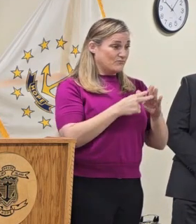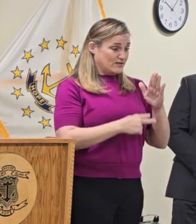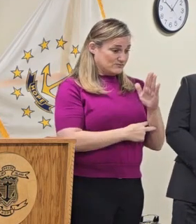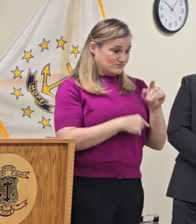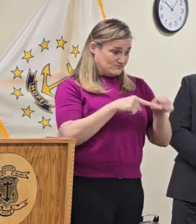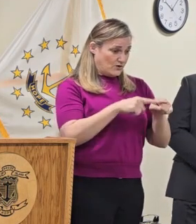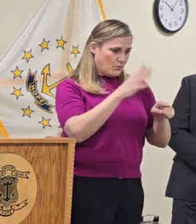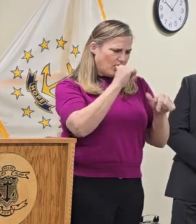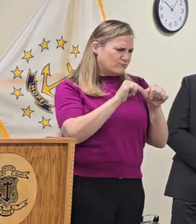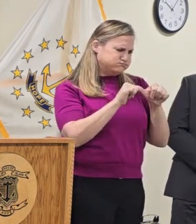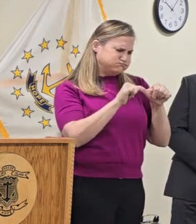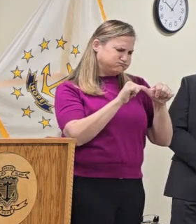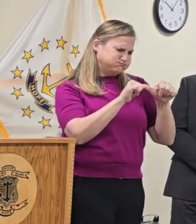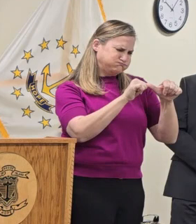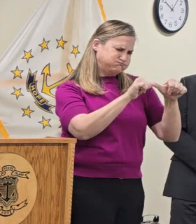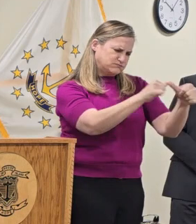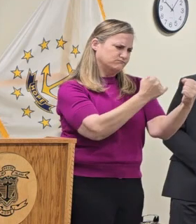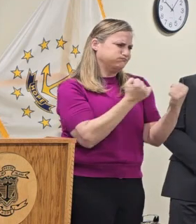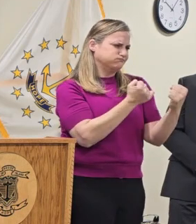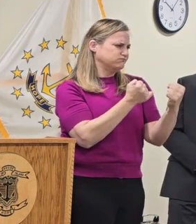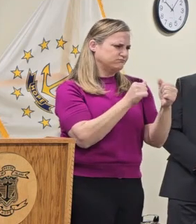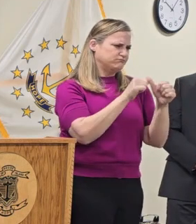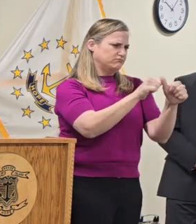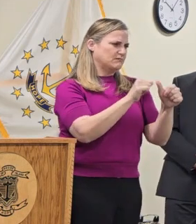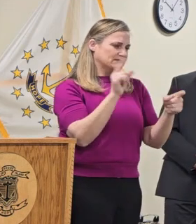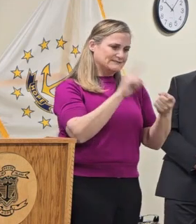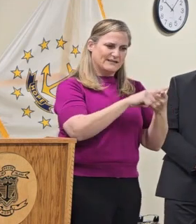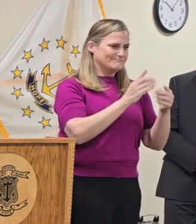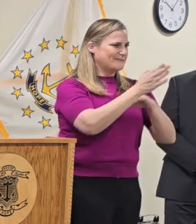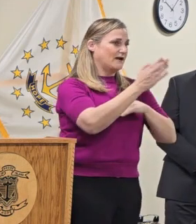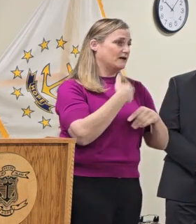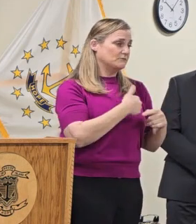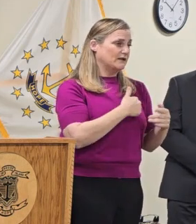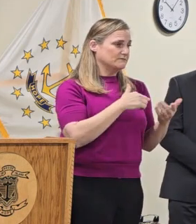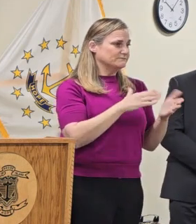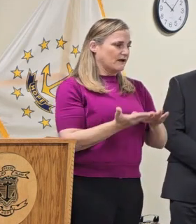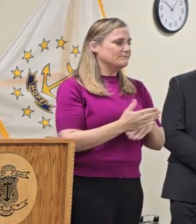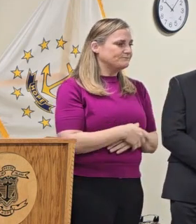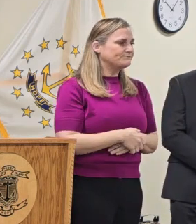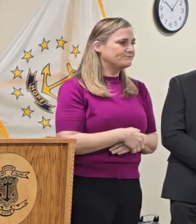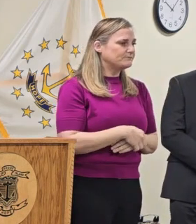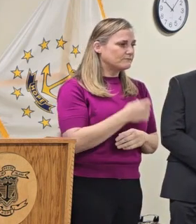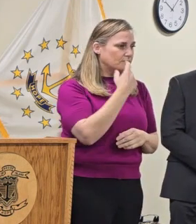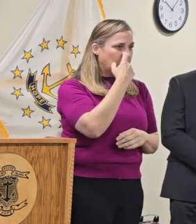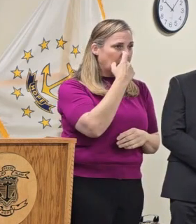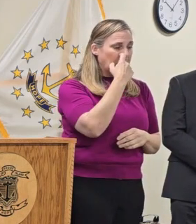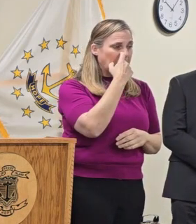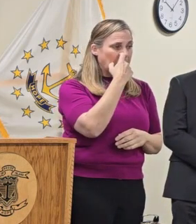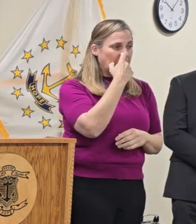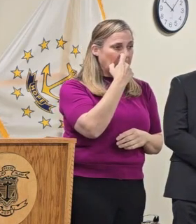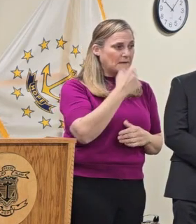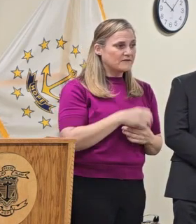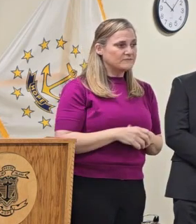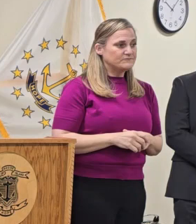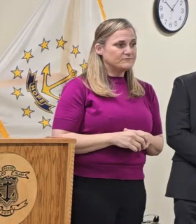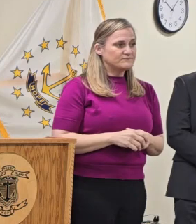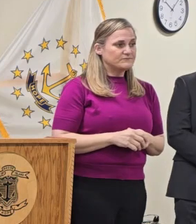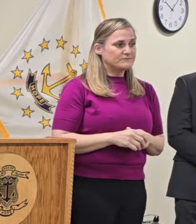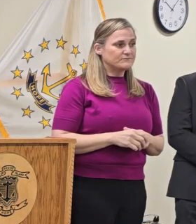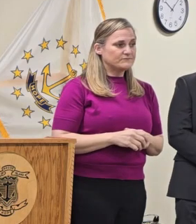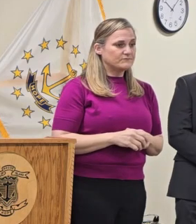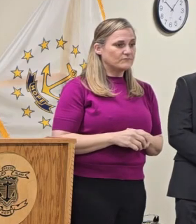impressive, experienced legal team to pursue accountability on behalf of Rhode Island's